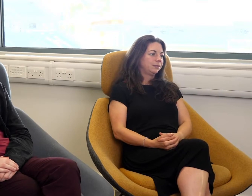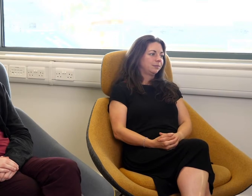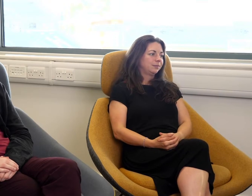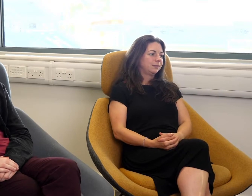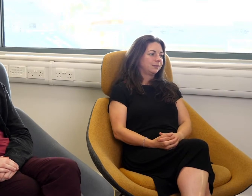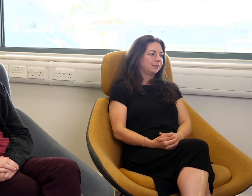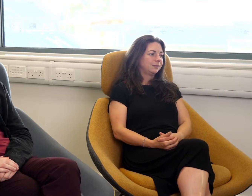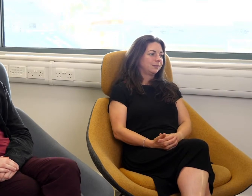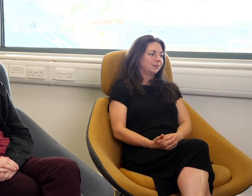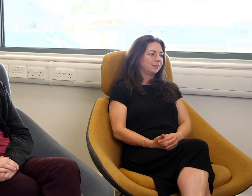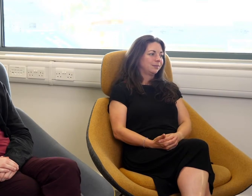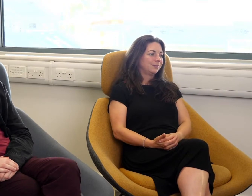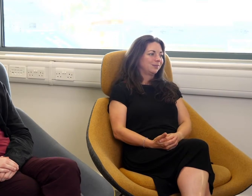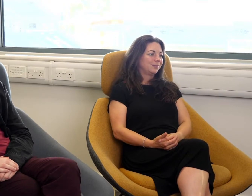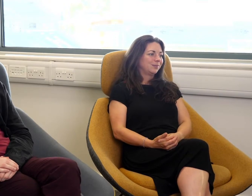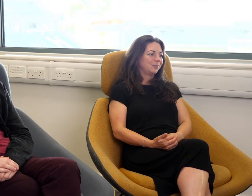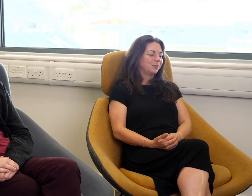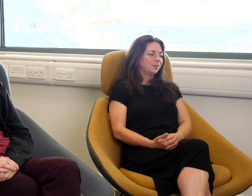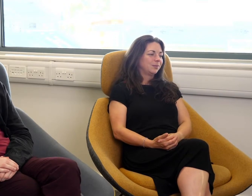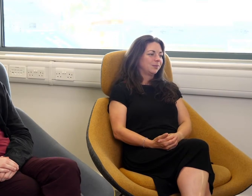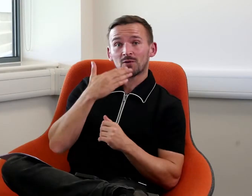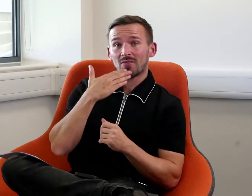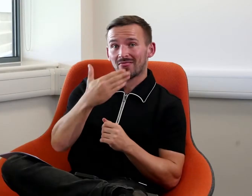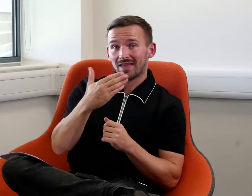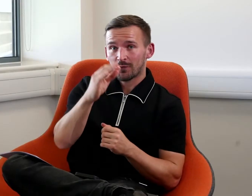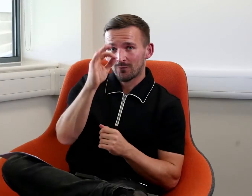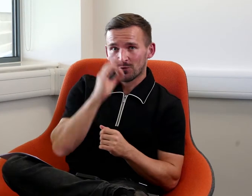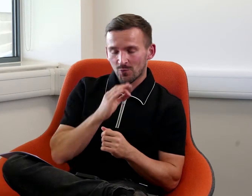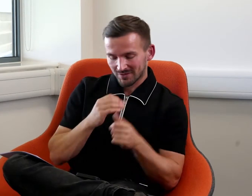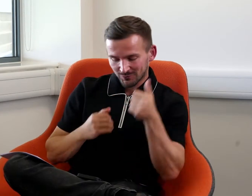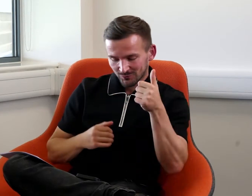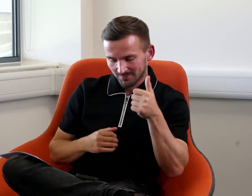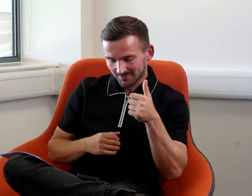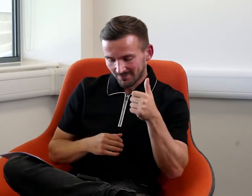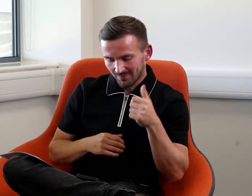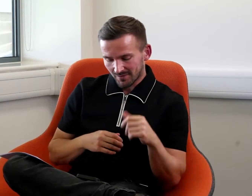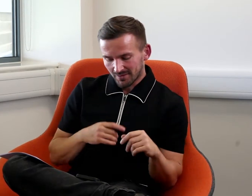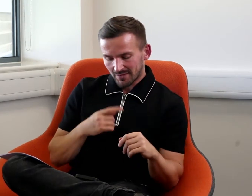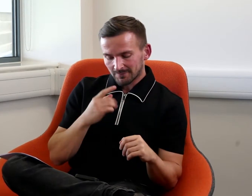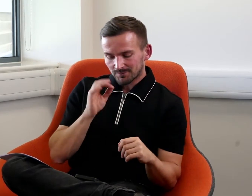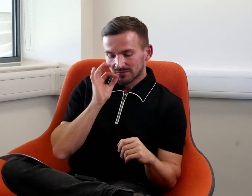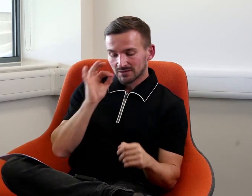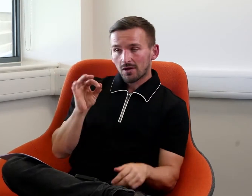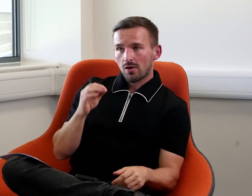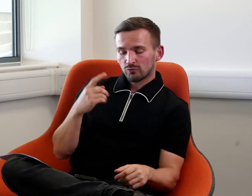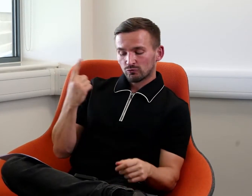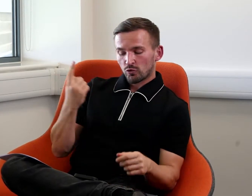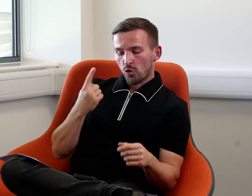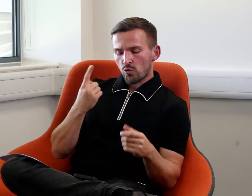Brilliant, thank you. So we have another question, and thank you very much for asking it.